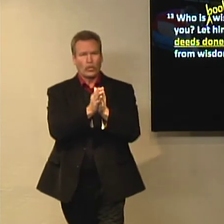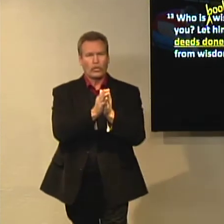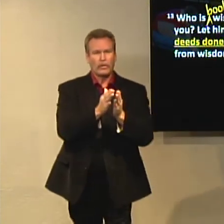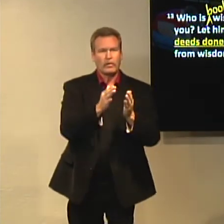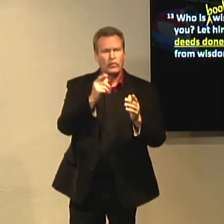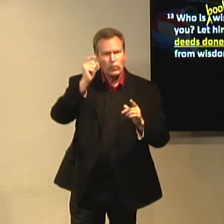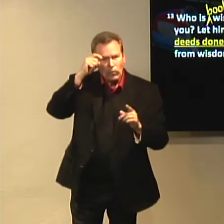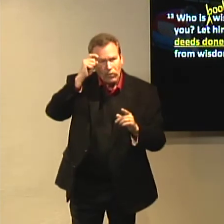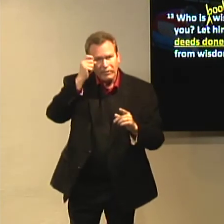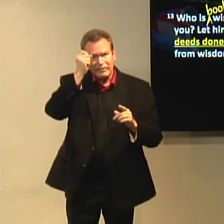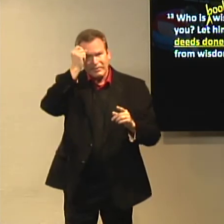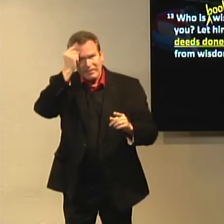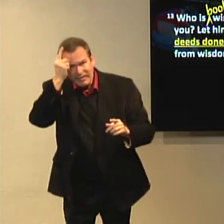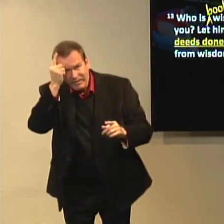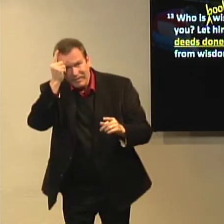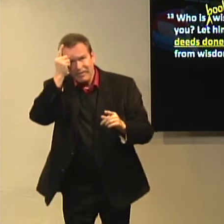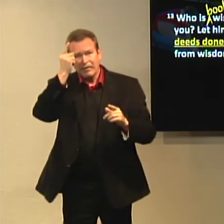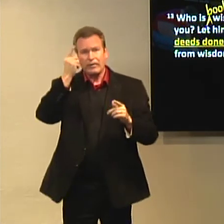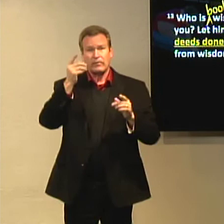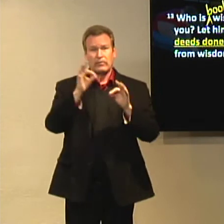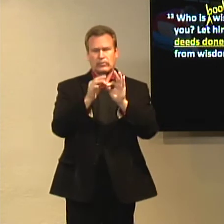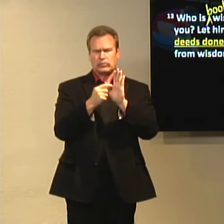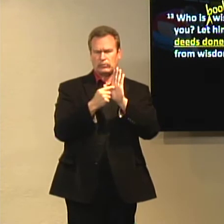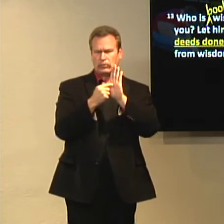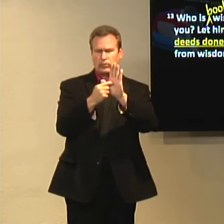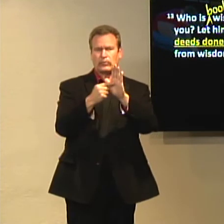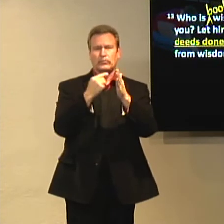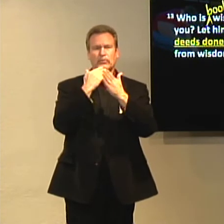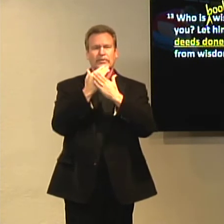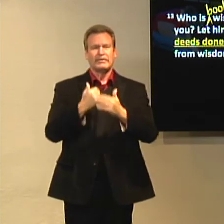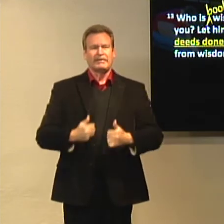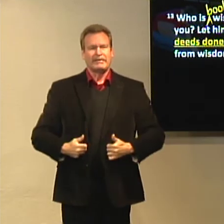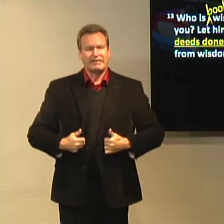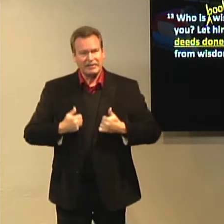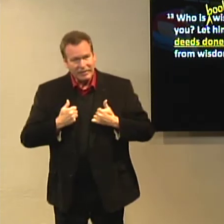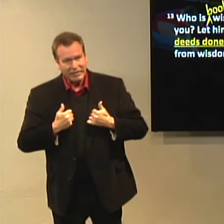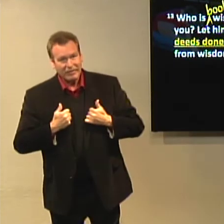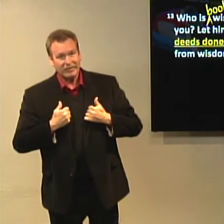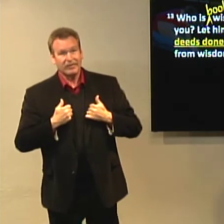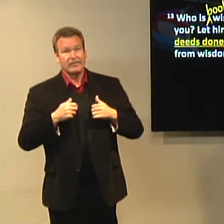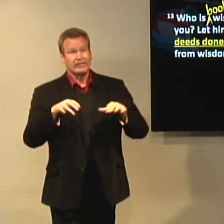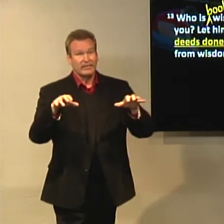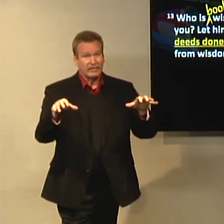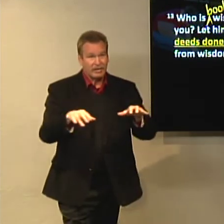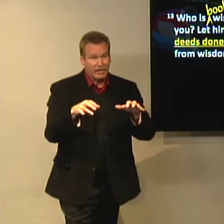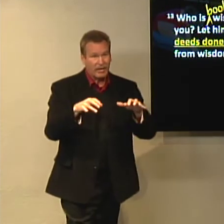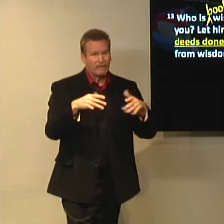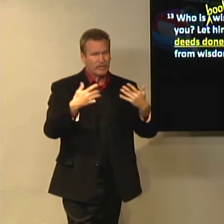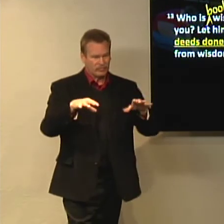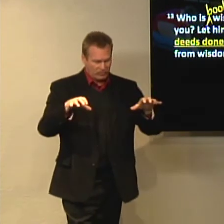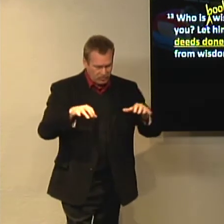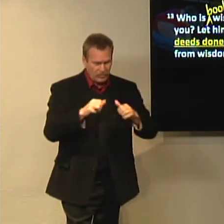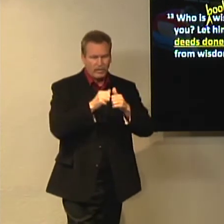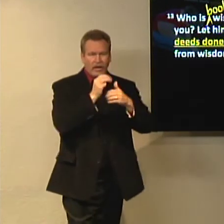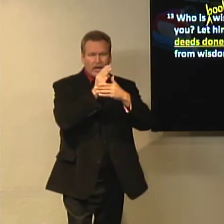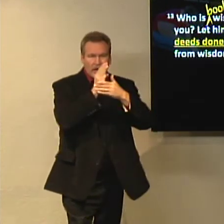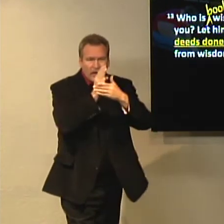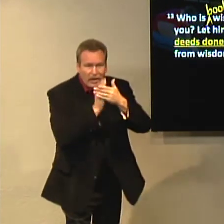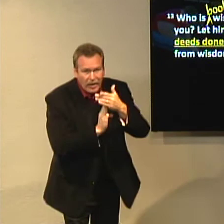In verse 13 it says, "Who is wise and understanding among you?" And I added book wise and understanding among you. "Let him show by